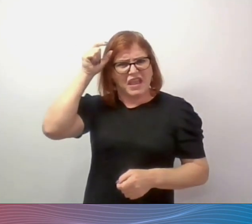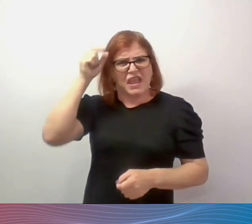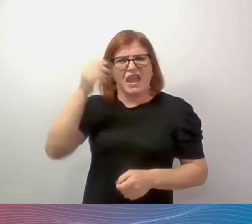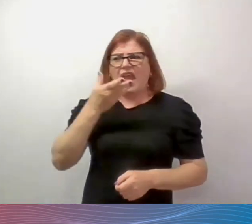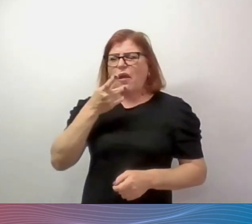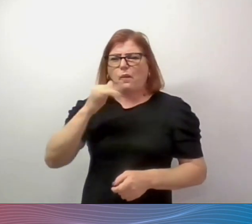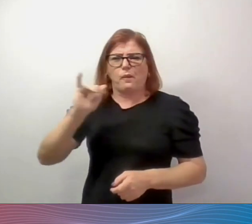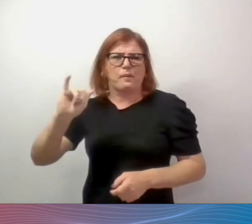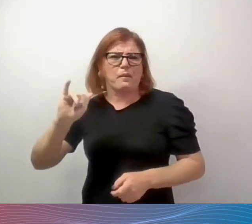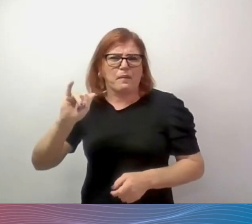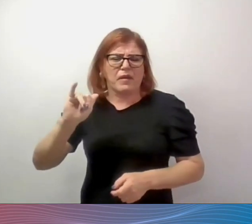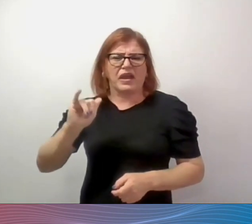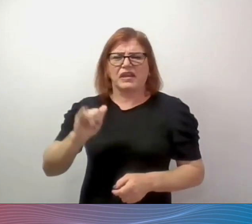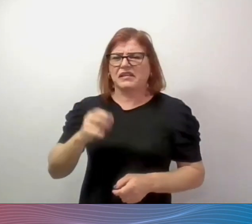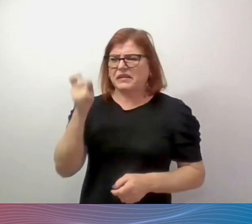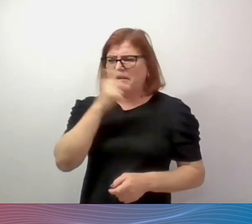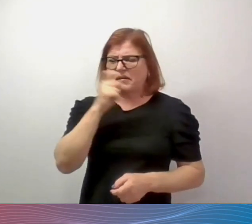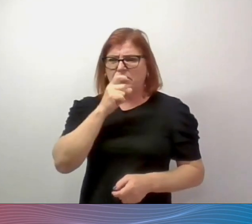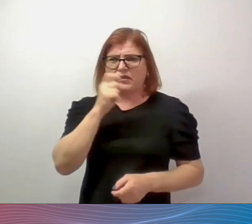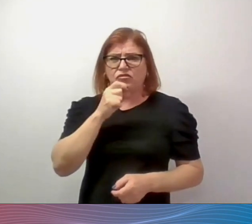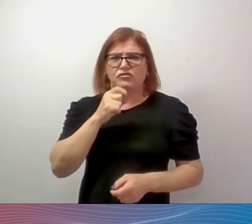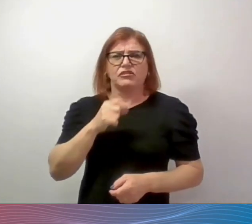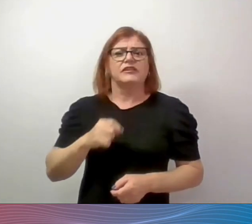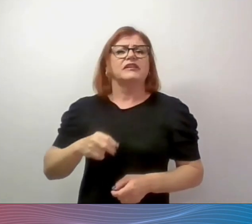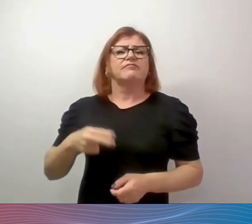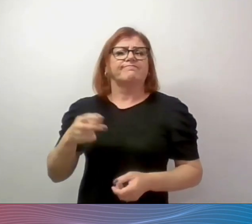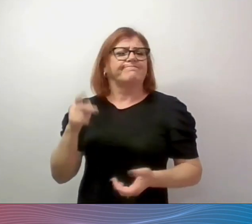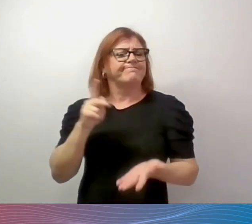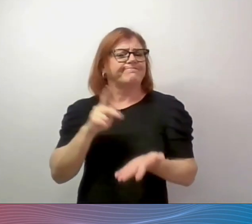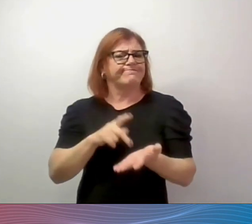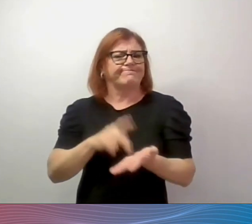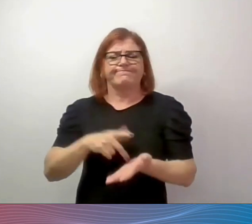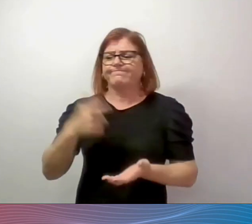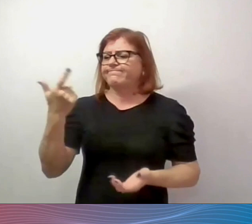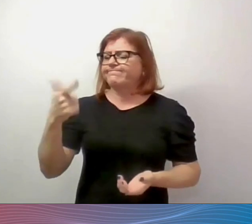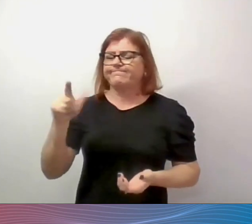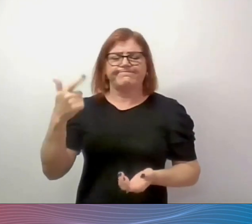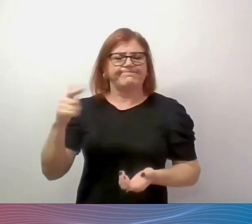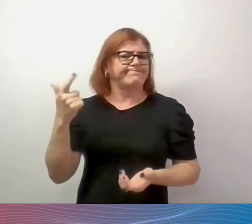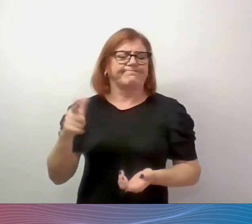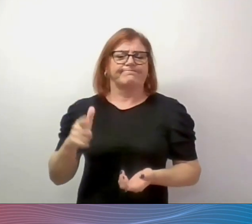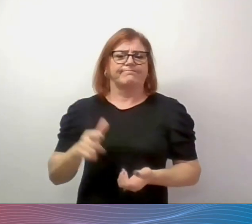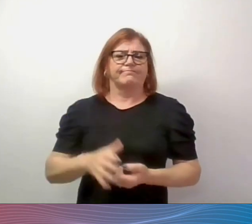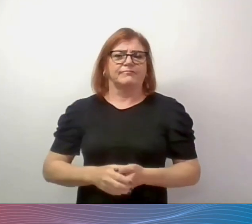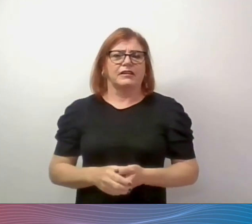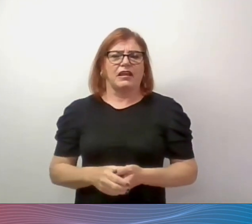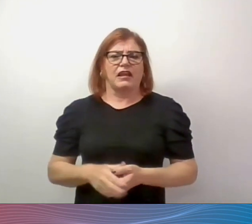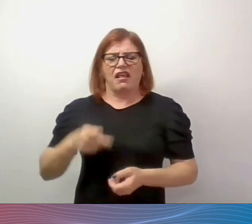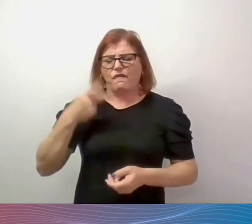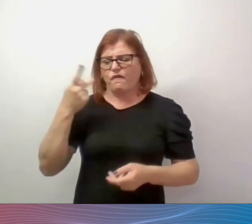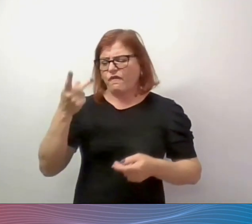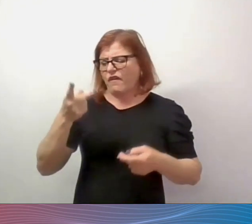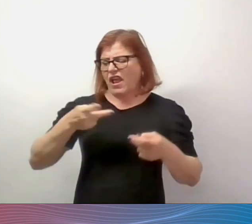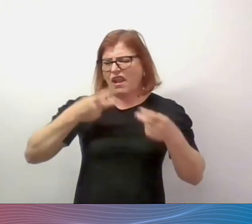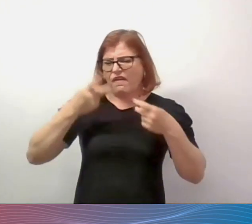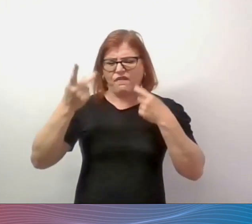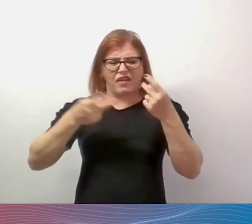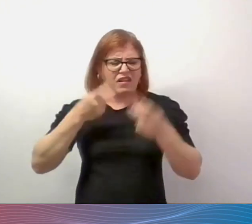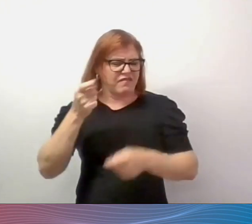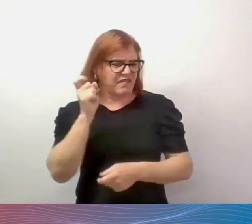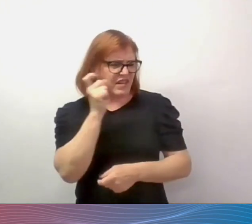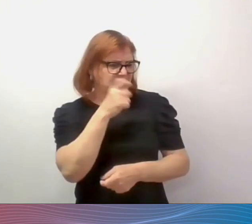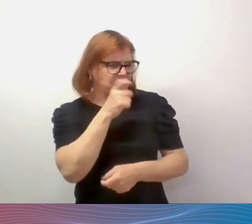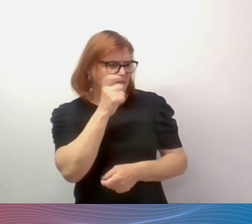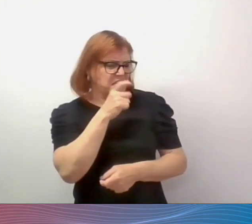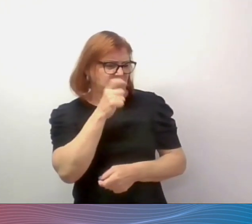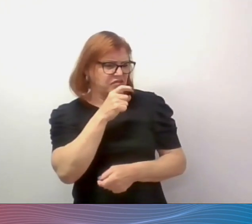that Satan is the father of sin and he never stood on the truth. Quando ele fala mentira, ele fala o que lhe é próprio.